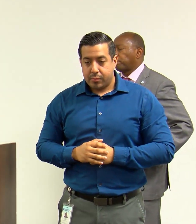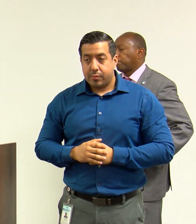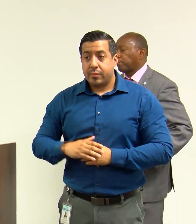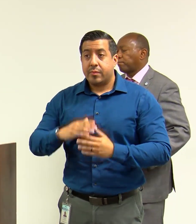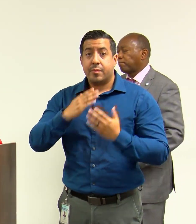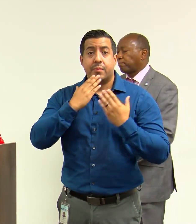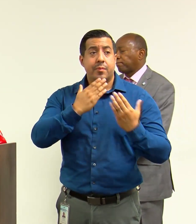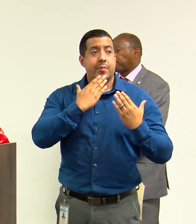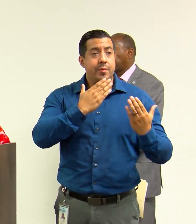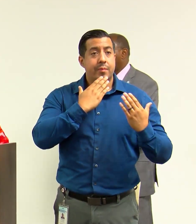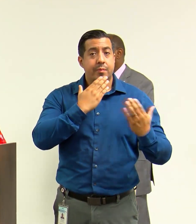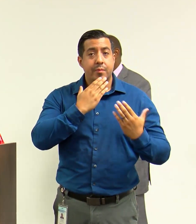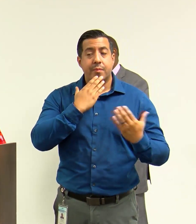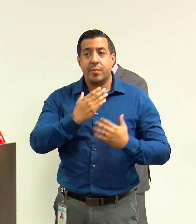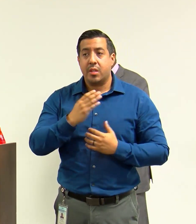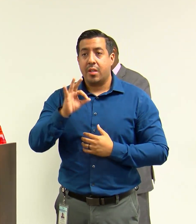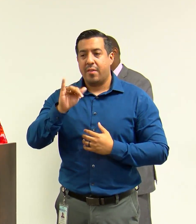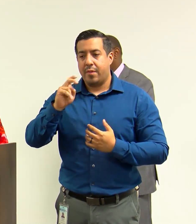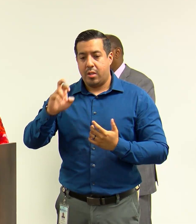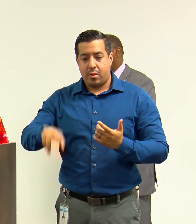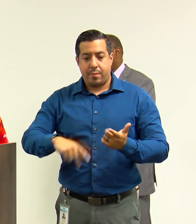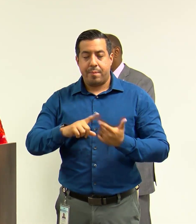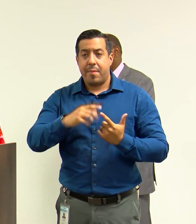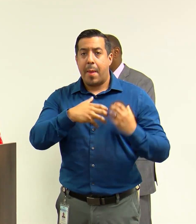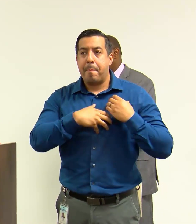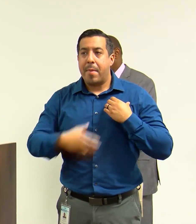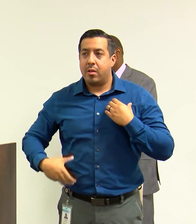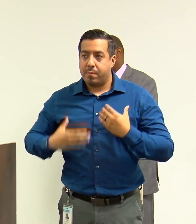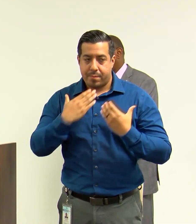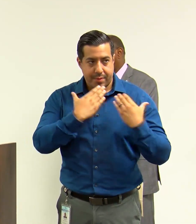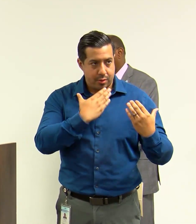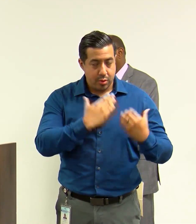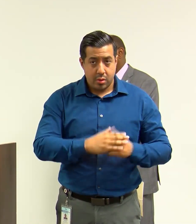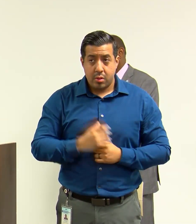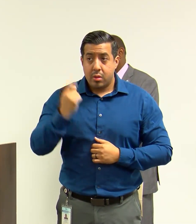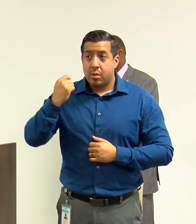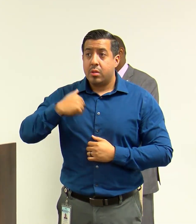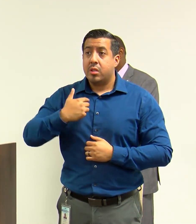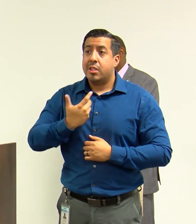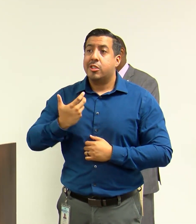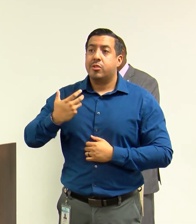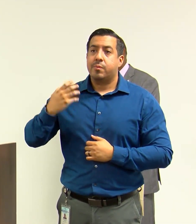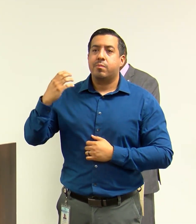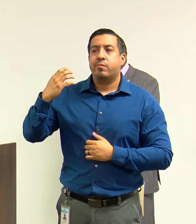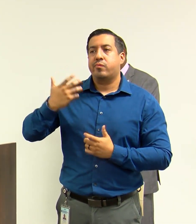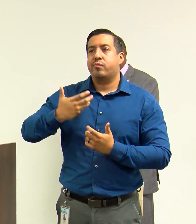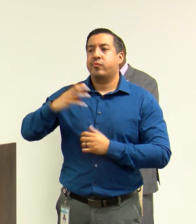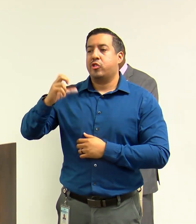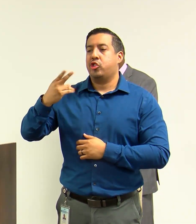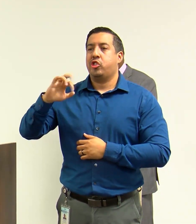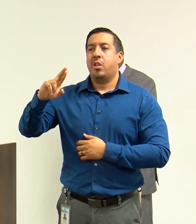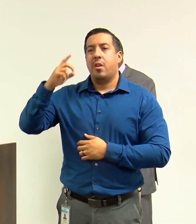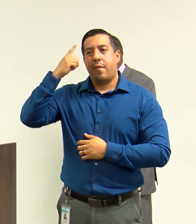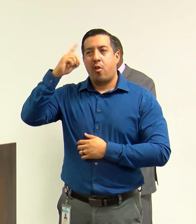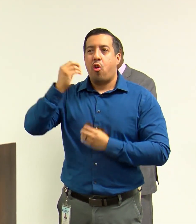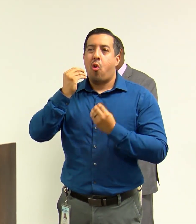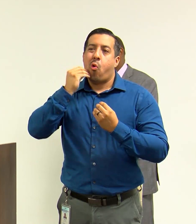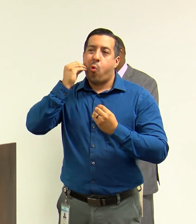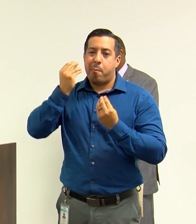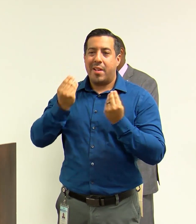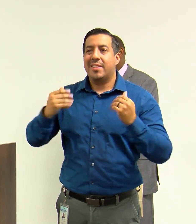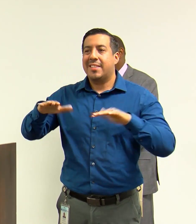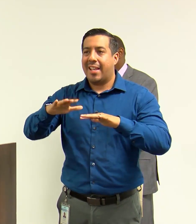Thank you very much, Chief Fenner. And Mayor, thank you so very much. As the chair of the Crime, Terrorism, and Homeland Security Committee of